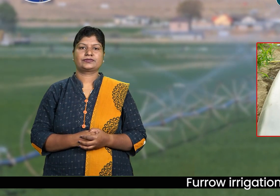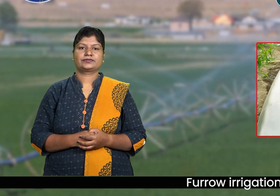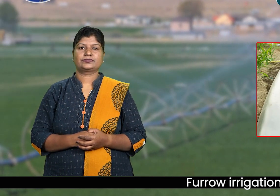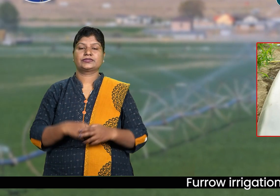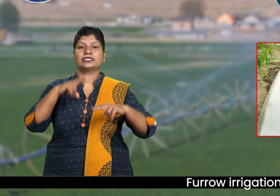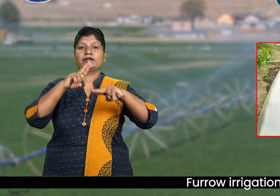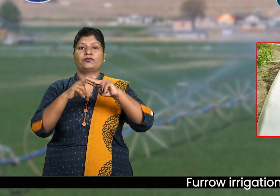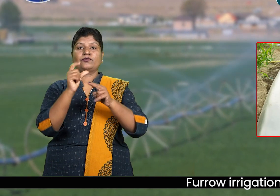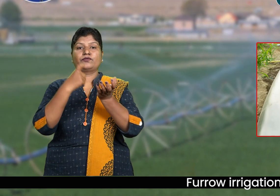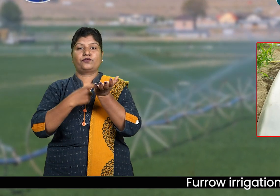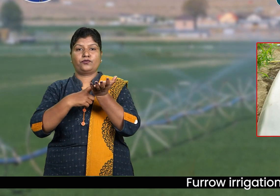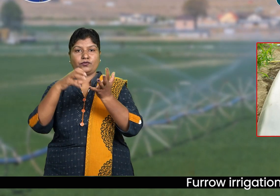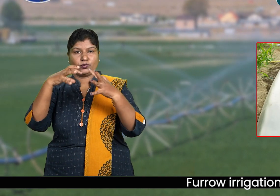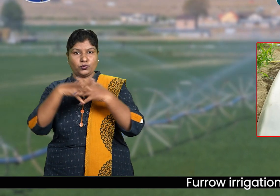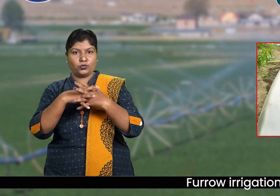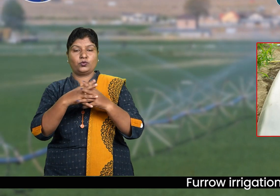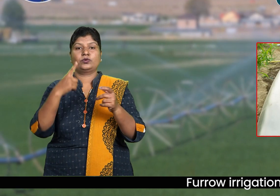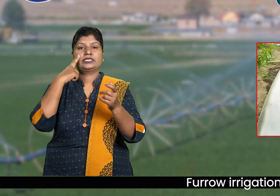furrow irrigation,